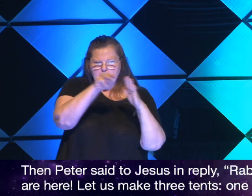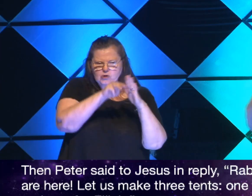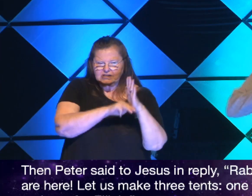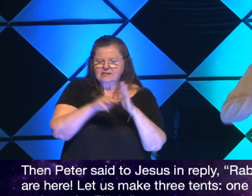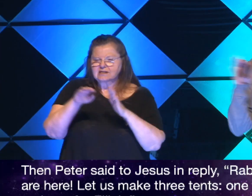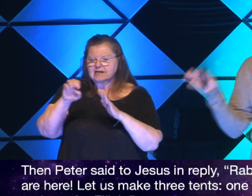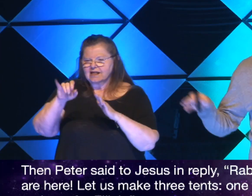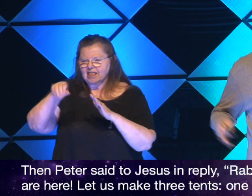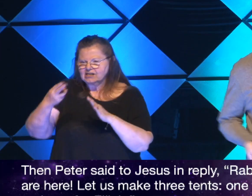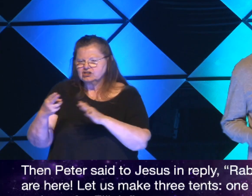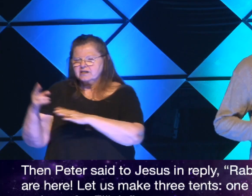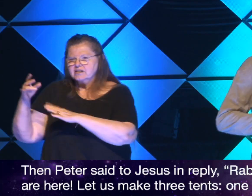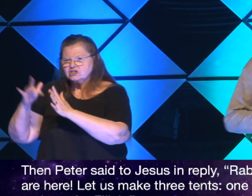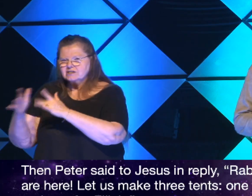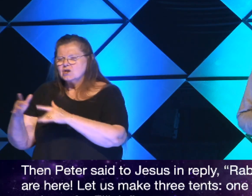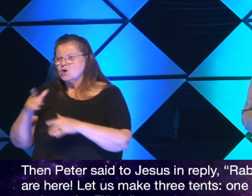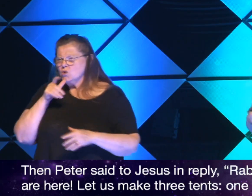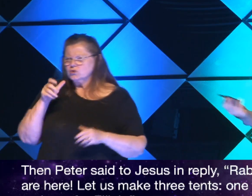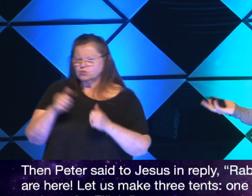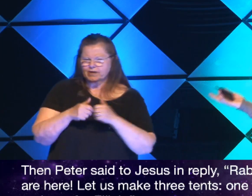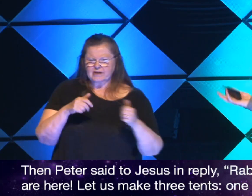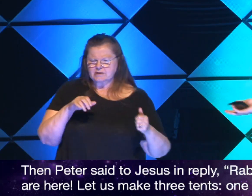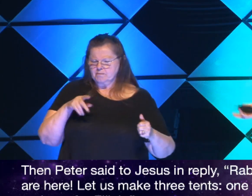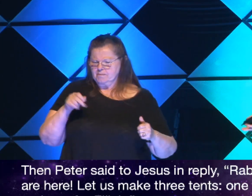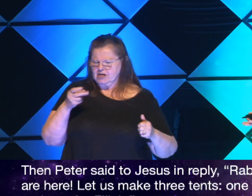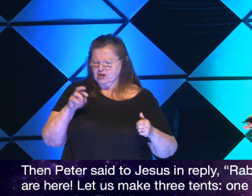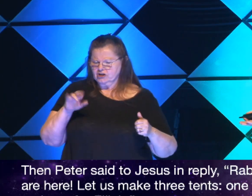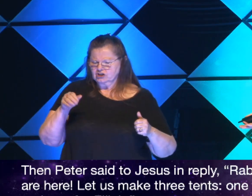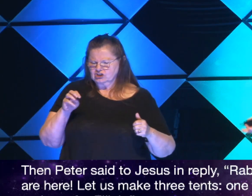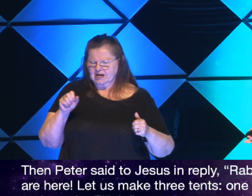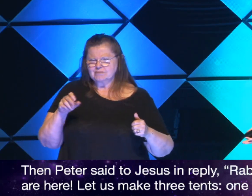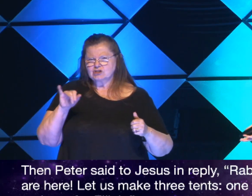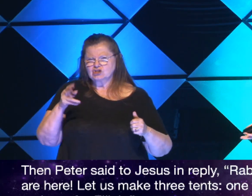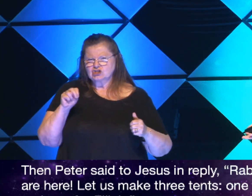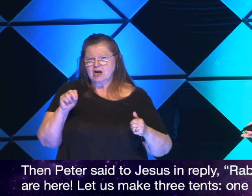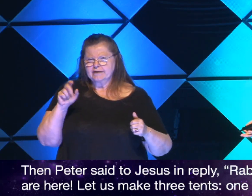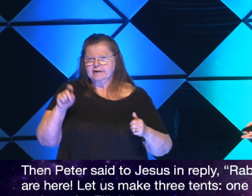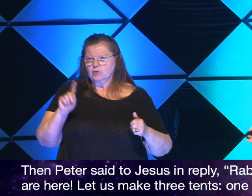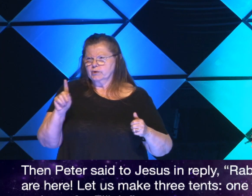got to ask who's bunking with who at this point, because Peter, James, and John are going to need a spot to sleep.